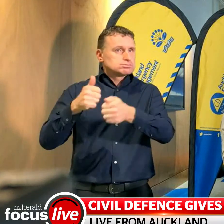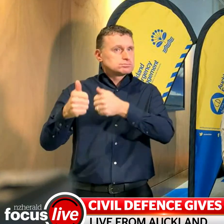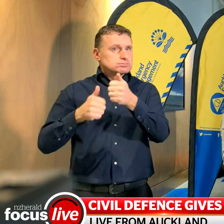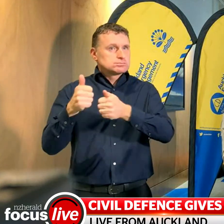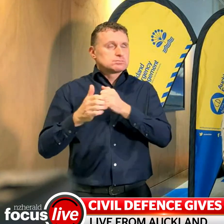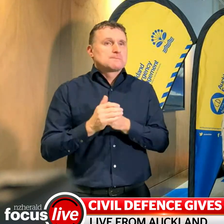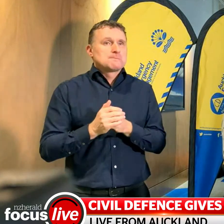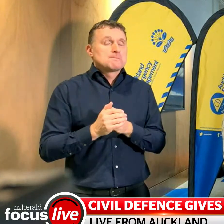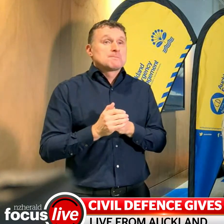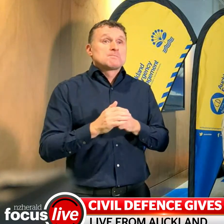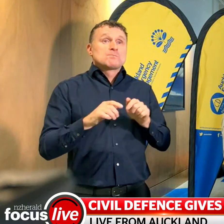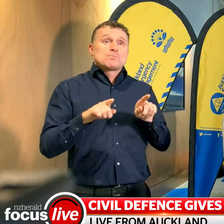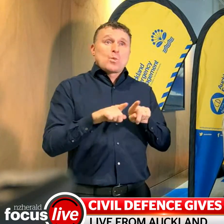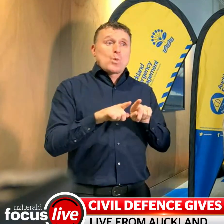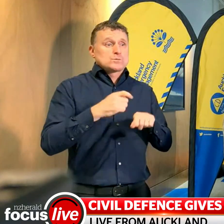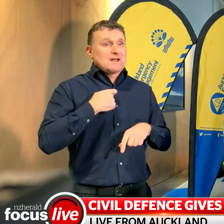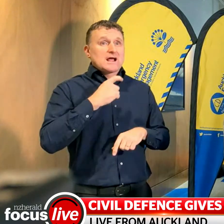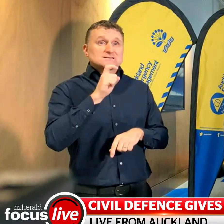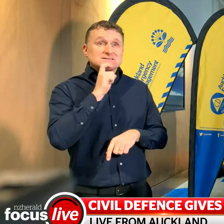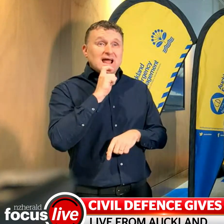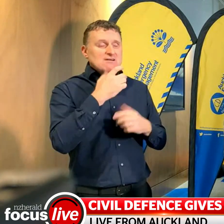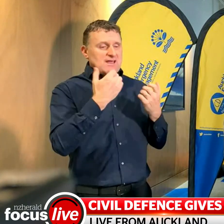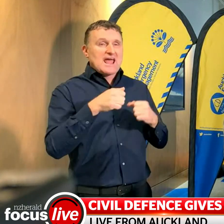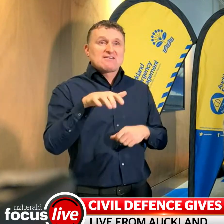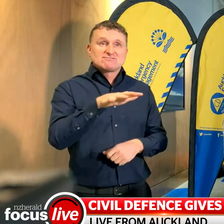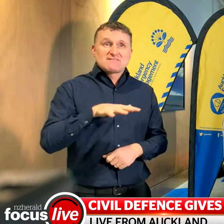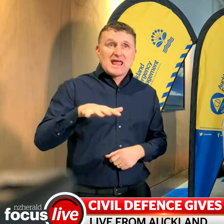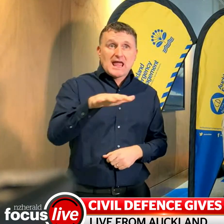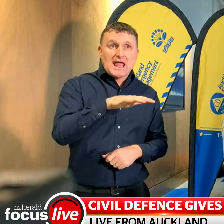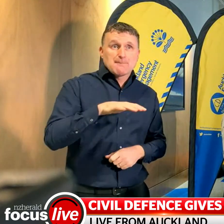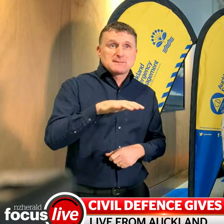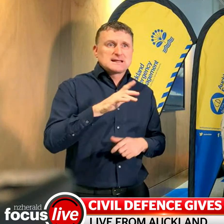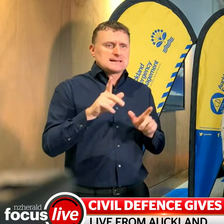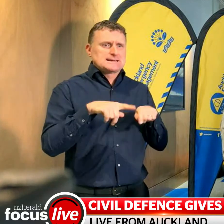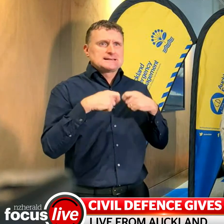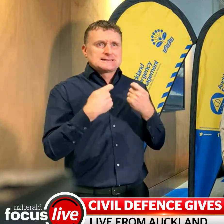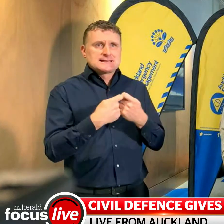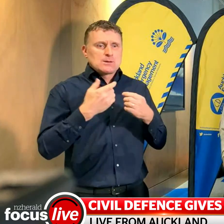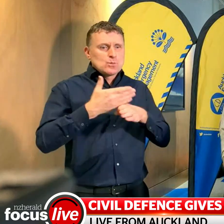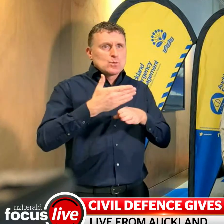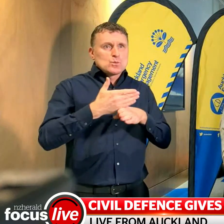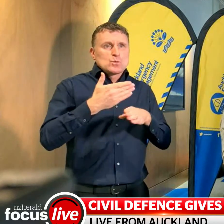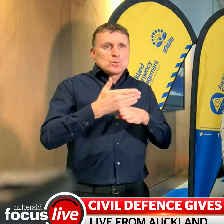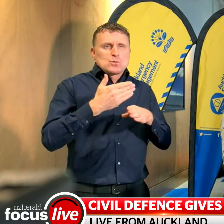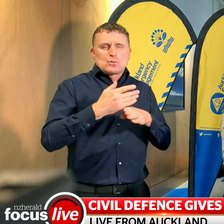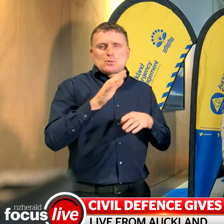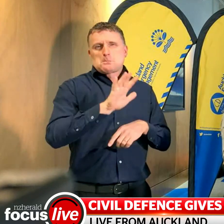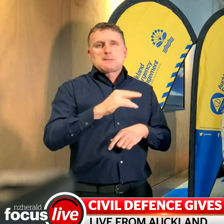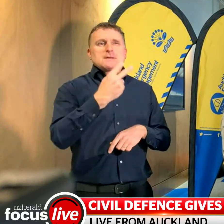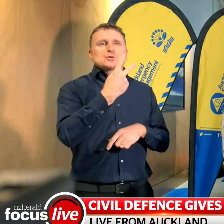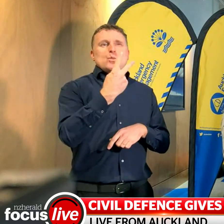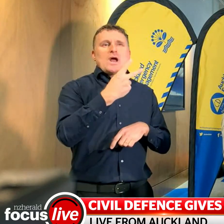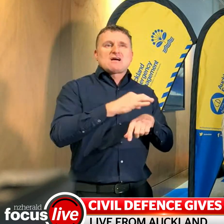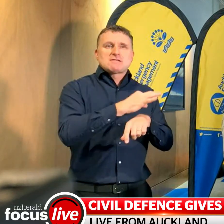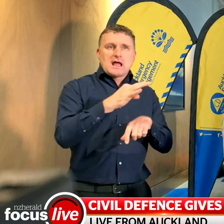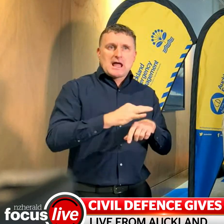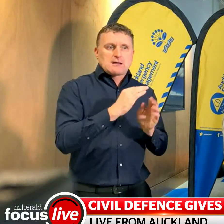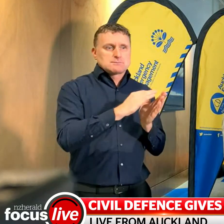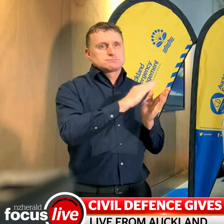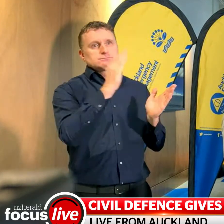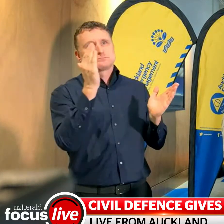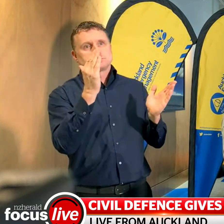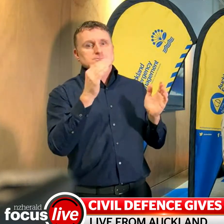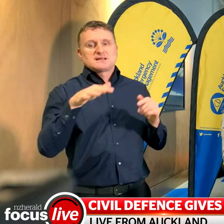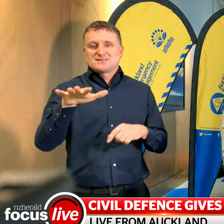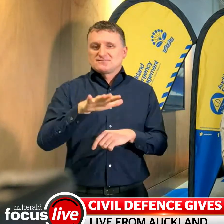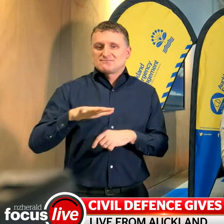and behind those workers that are out there. Some of our team are doing really long shifts, 12-hour shifts at a time, and it takes others to